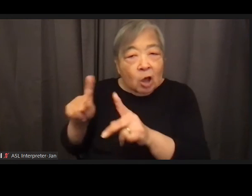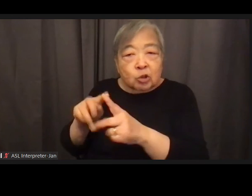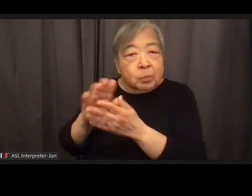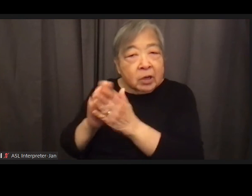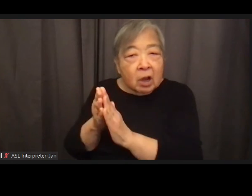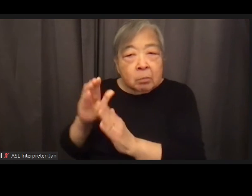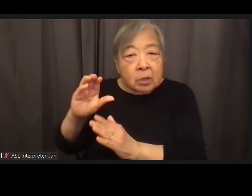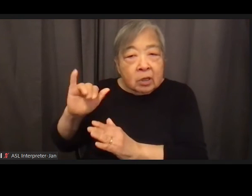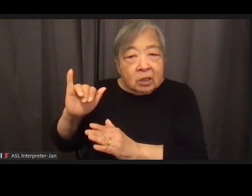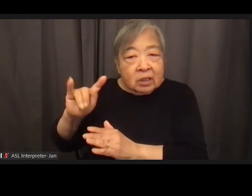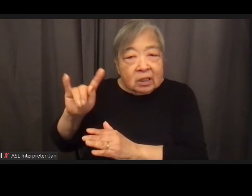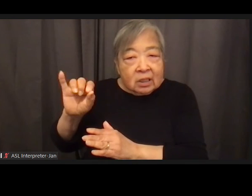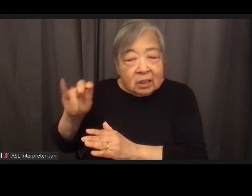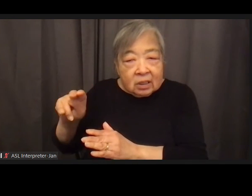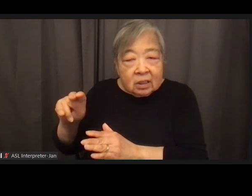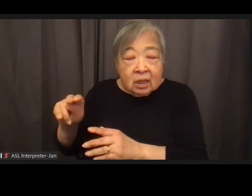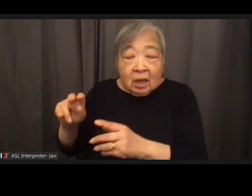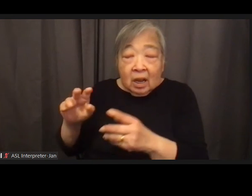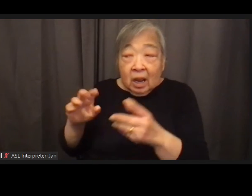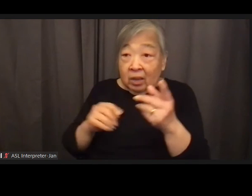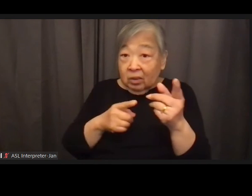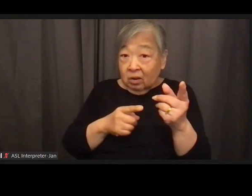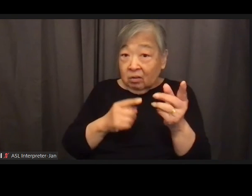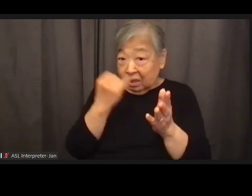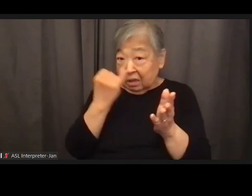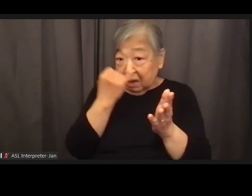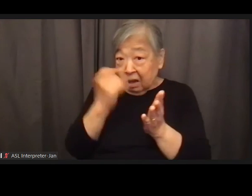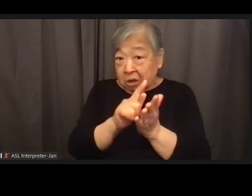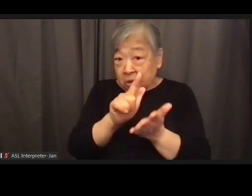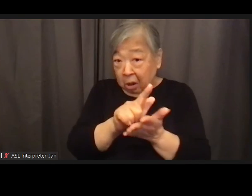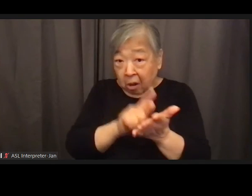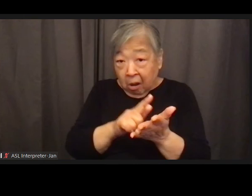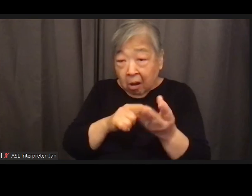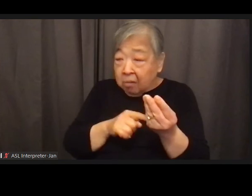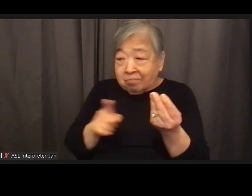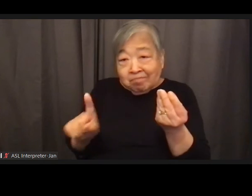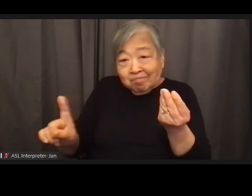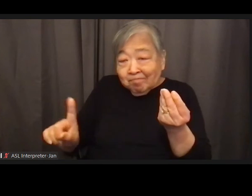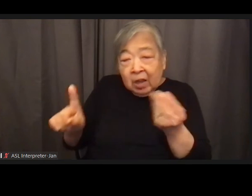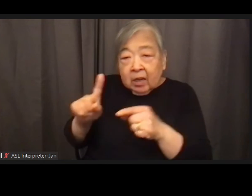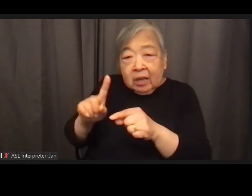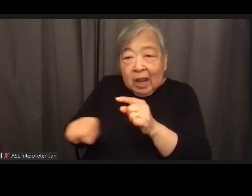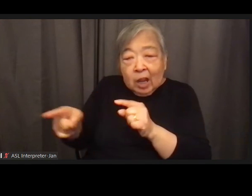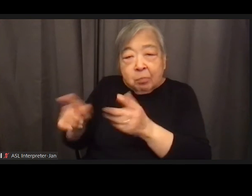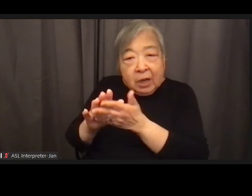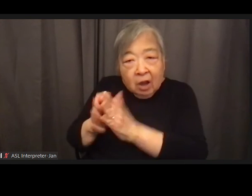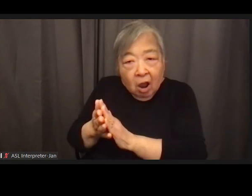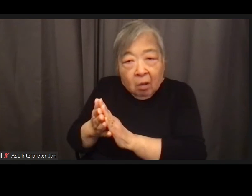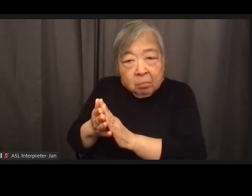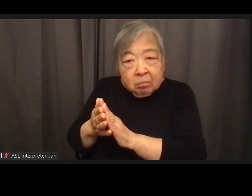Italian law of jus soli. And so they're in a limbo